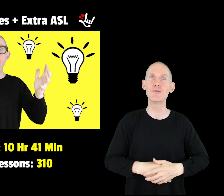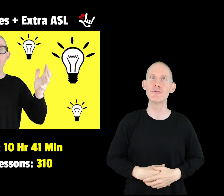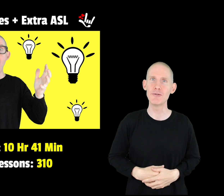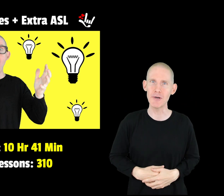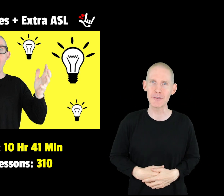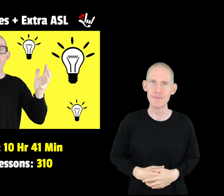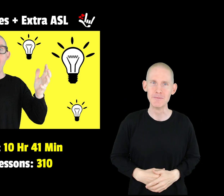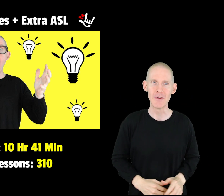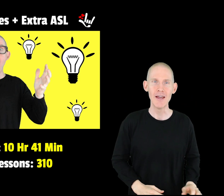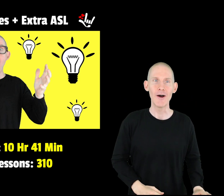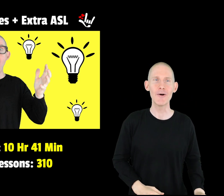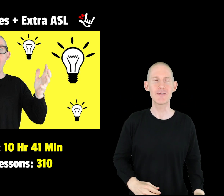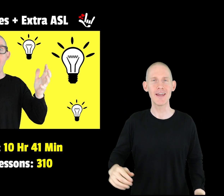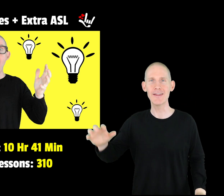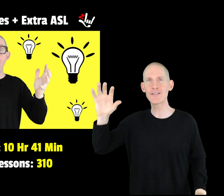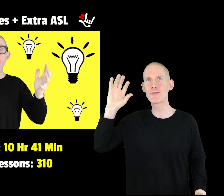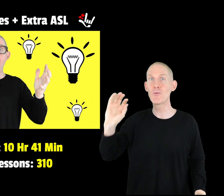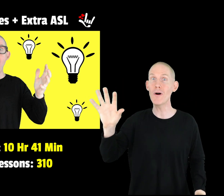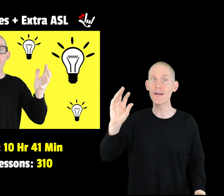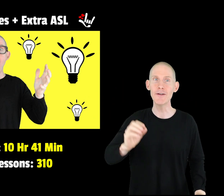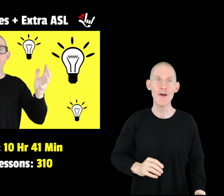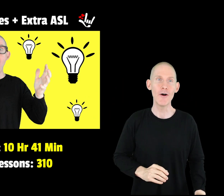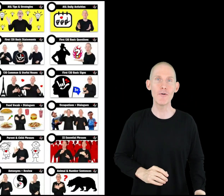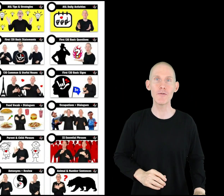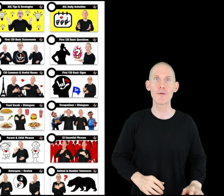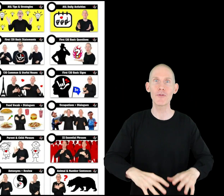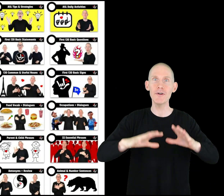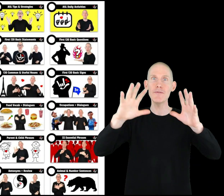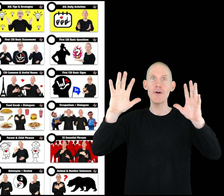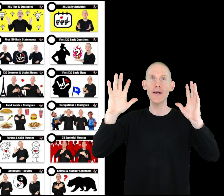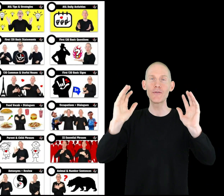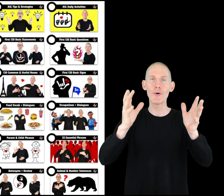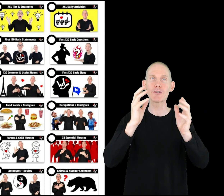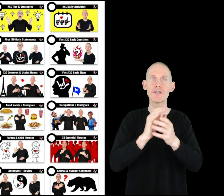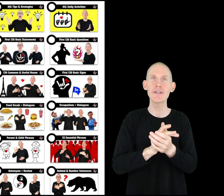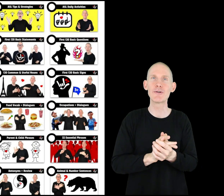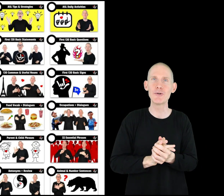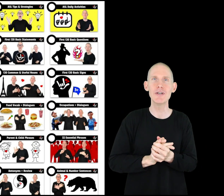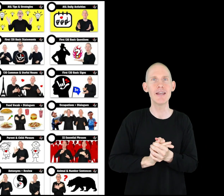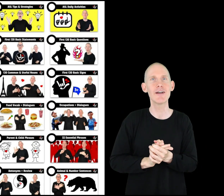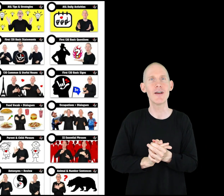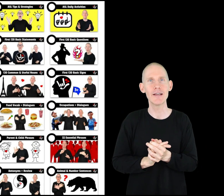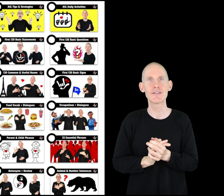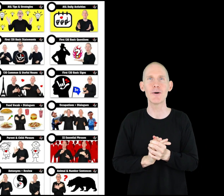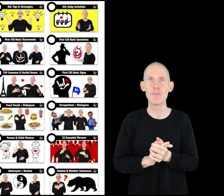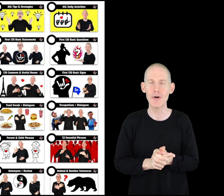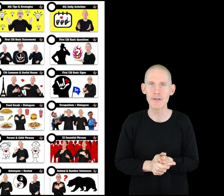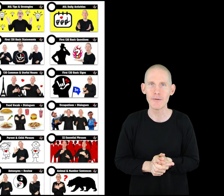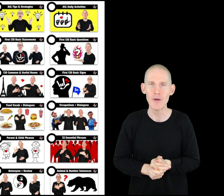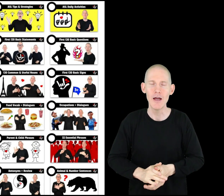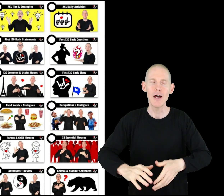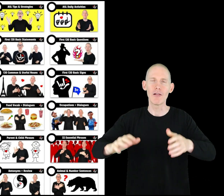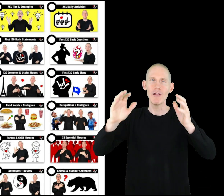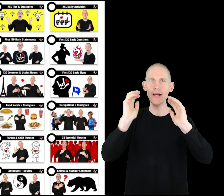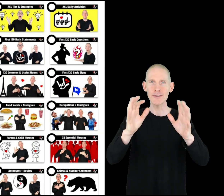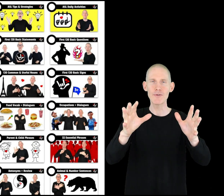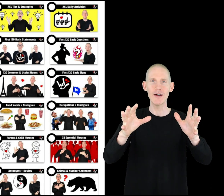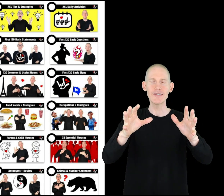you do it. Okay, this is one of over 35 courses included in our ASL bundle. Lots of content,